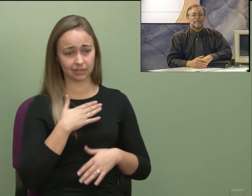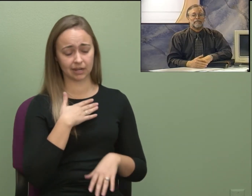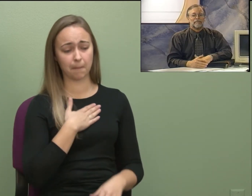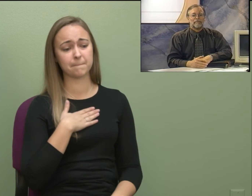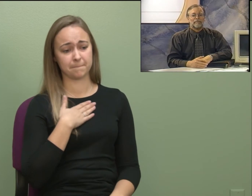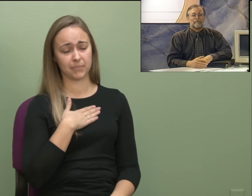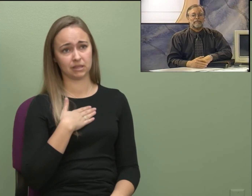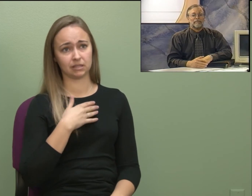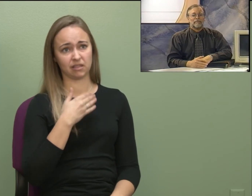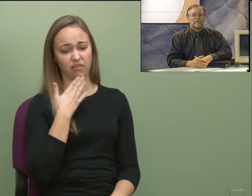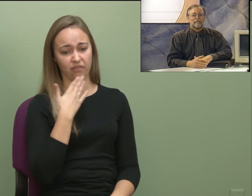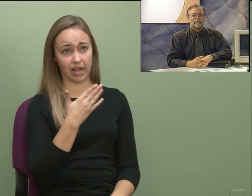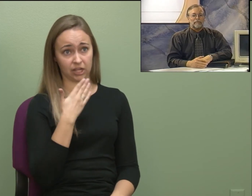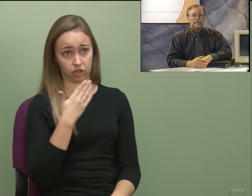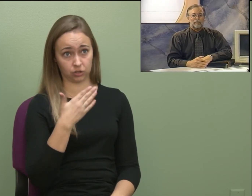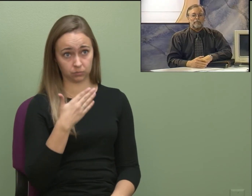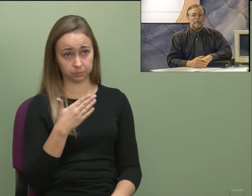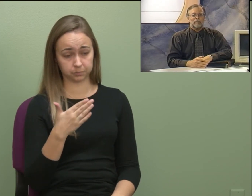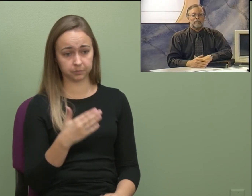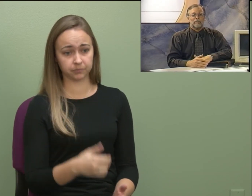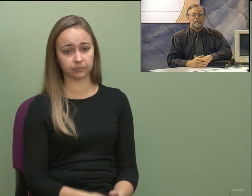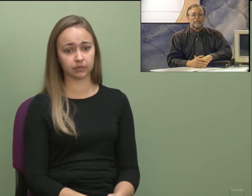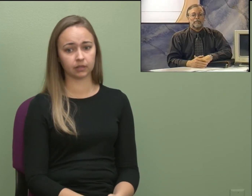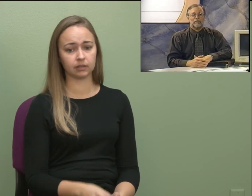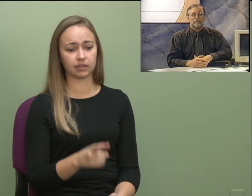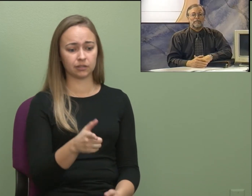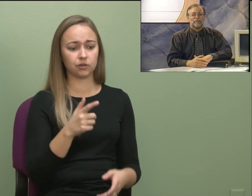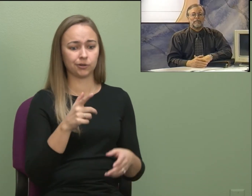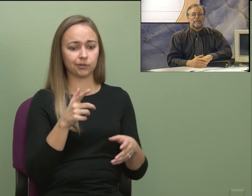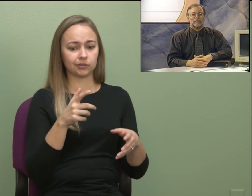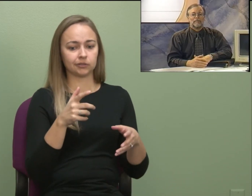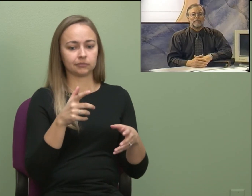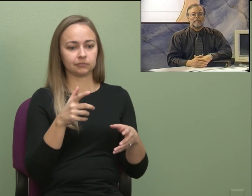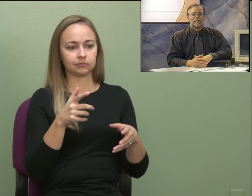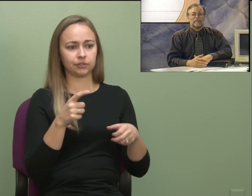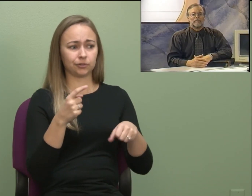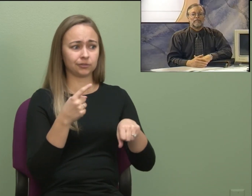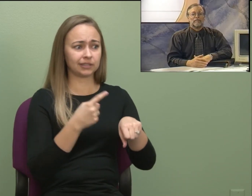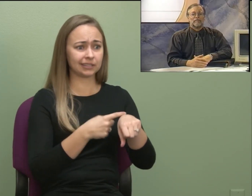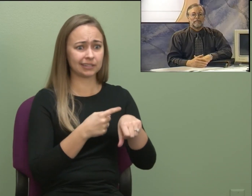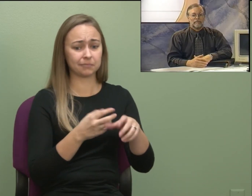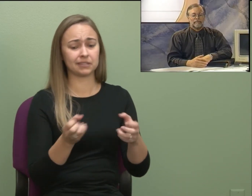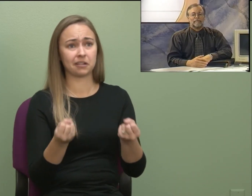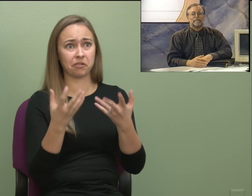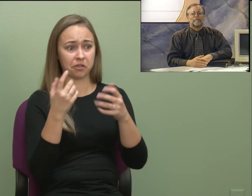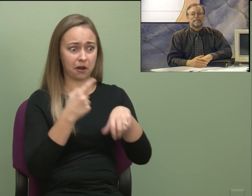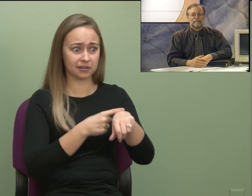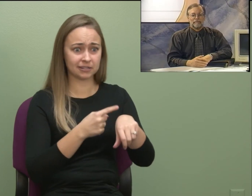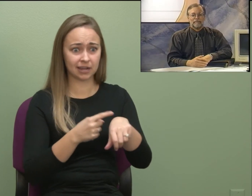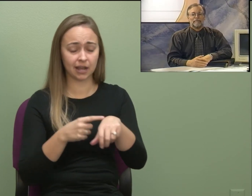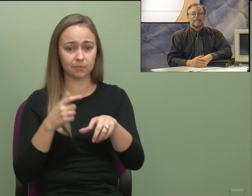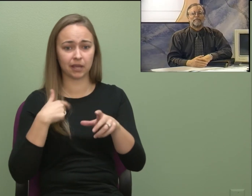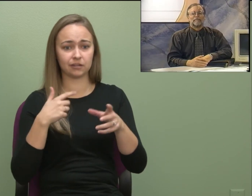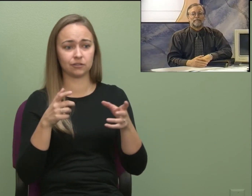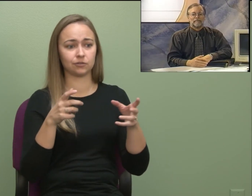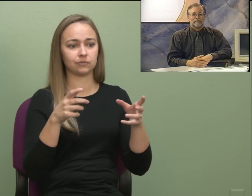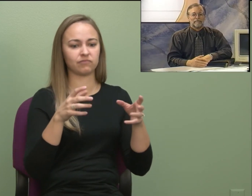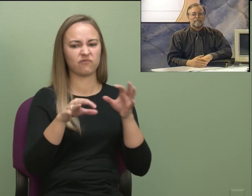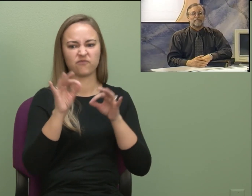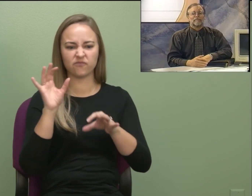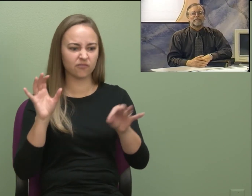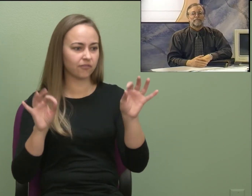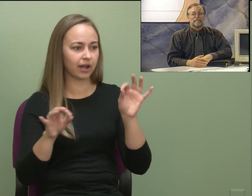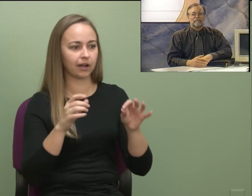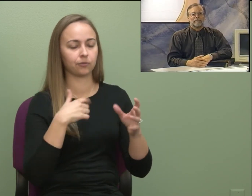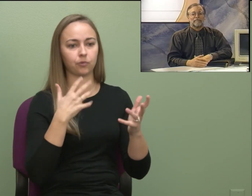time to really find out what people wanted before you just went ahead and set up a lot of classes. And I